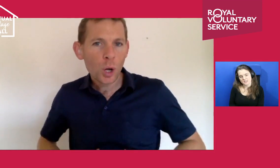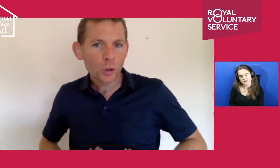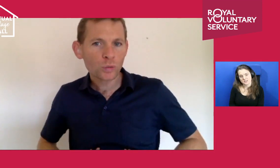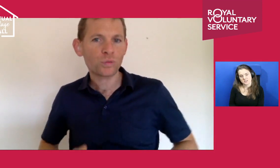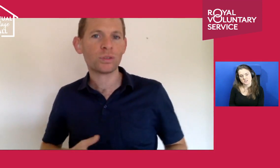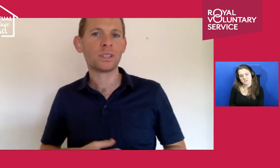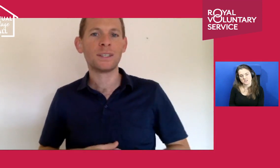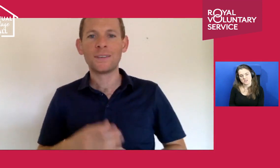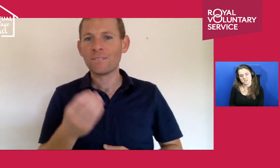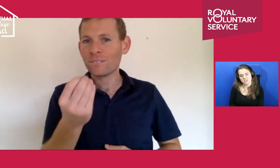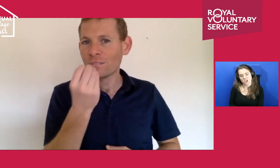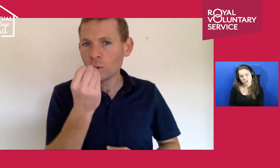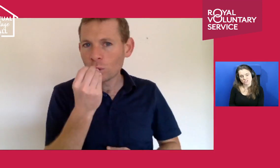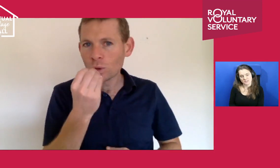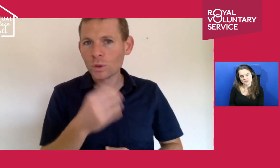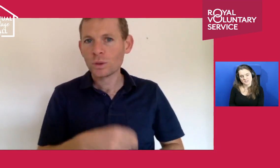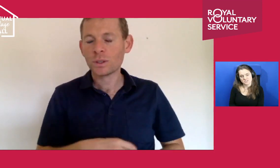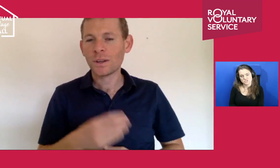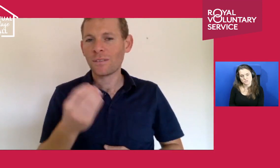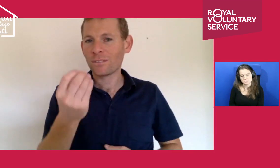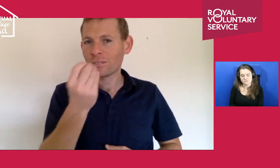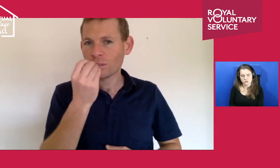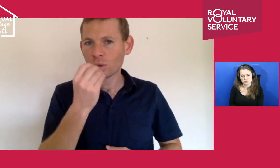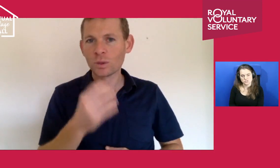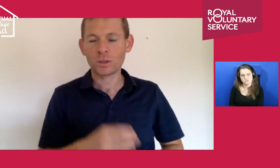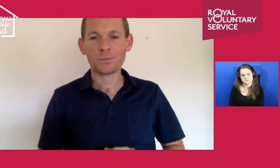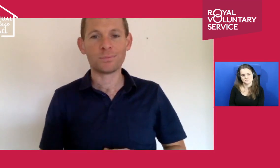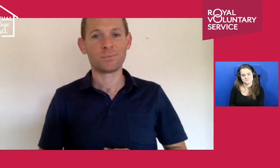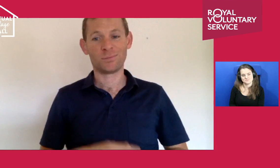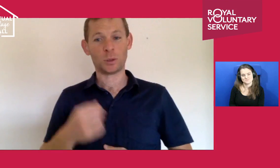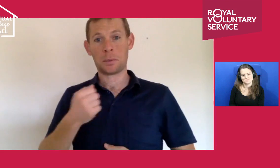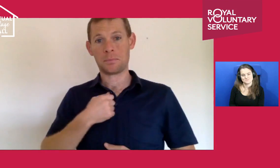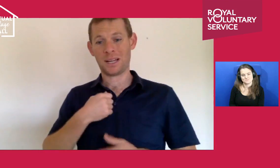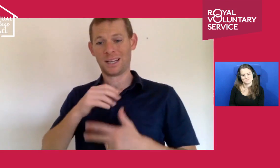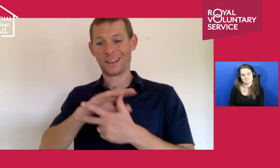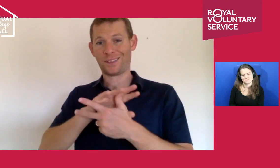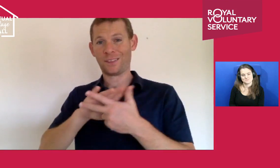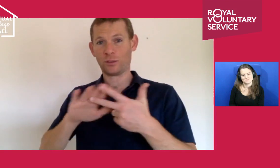hungry? You hungry? Do you want some food?